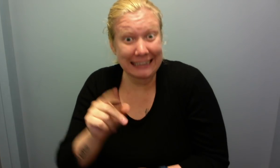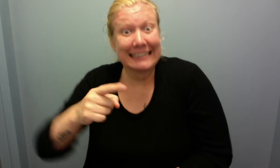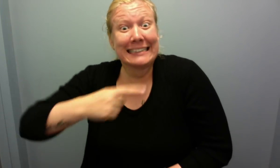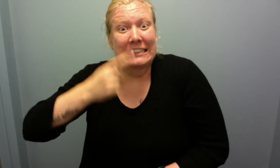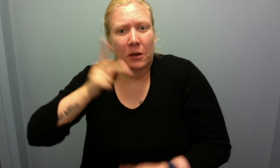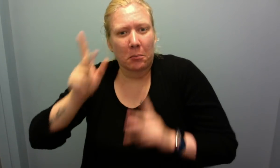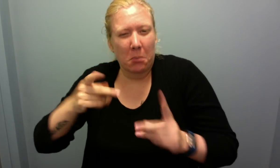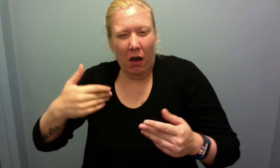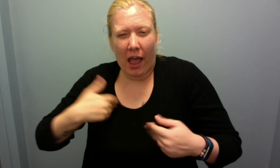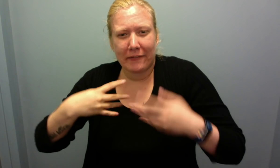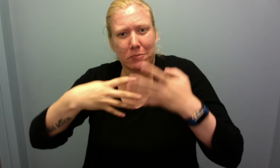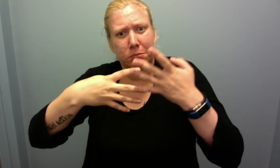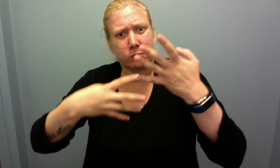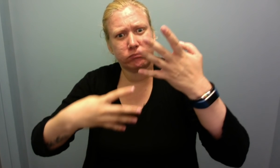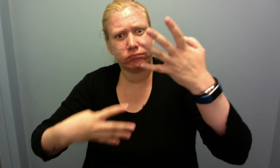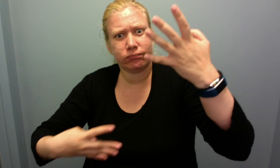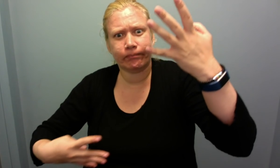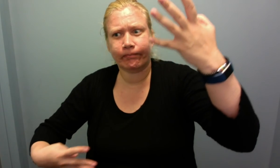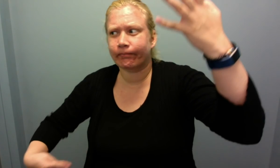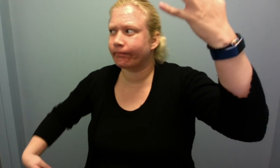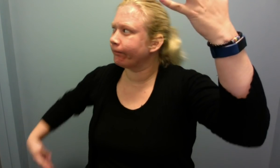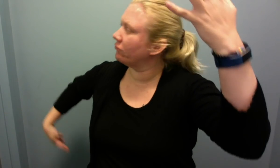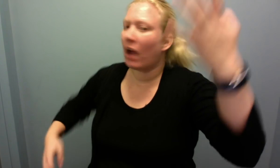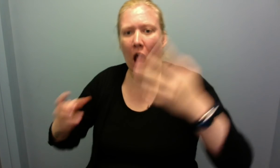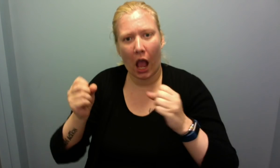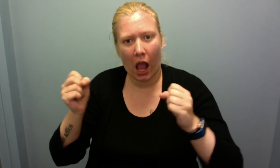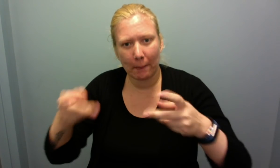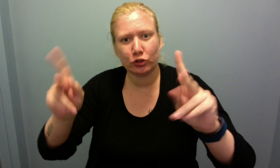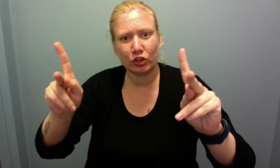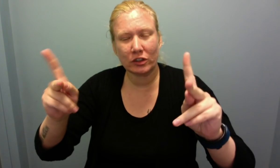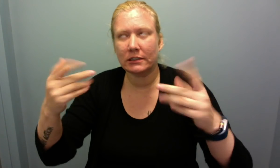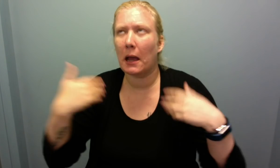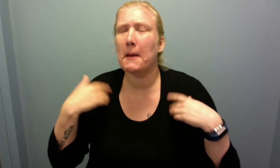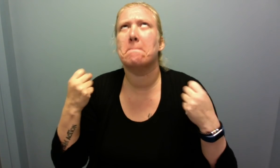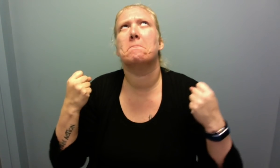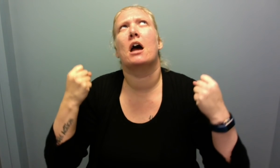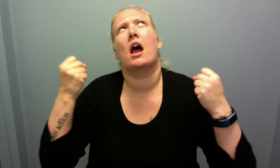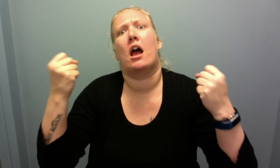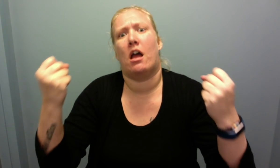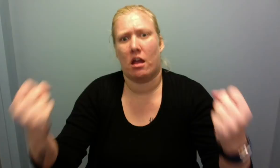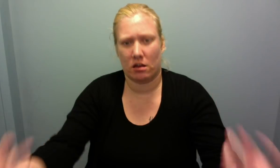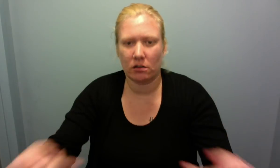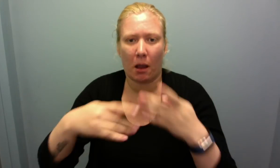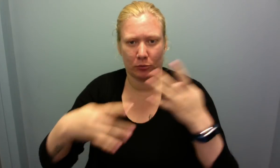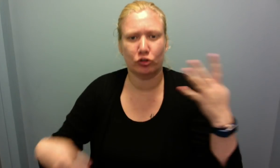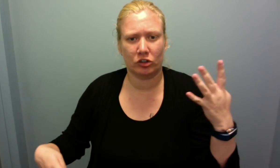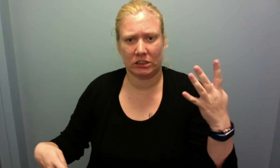not discriminatory. Someone made that comment, and really I just need to clarify, that is not discriminating